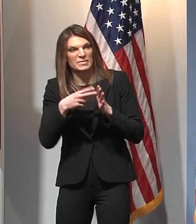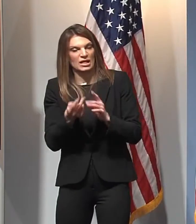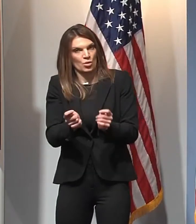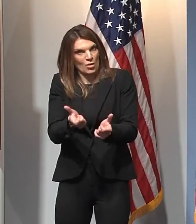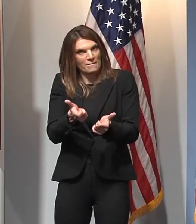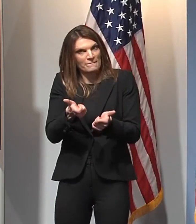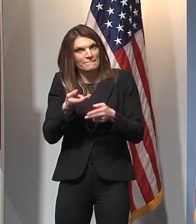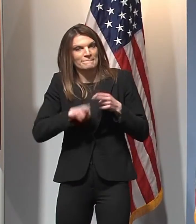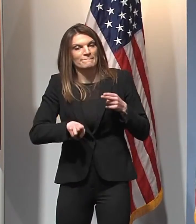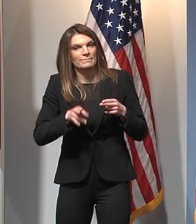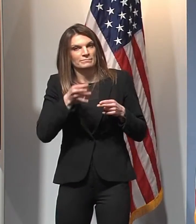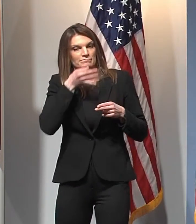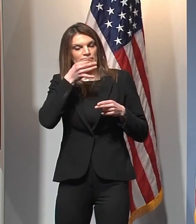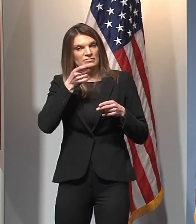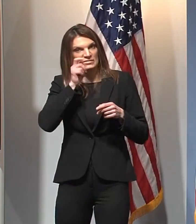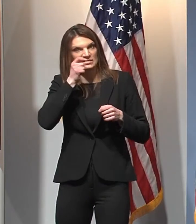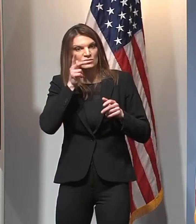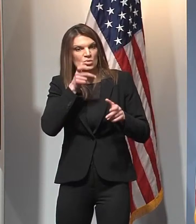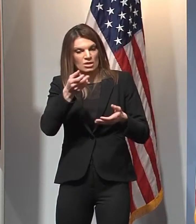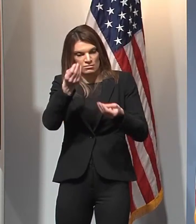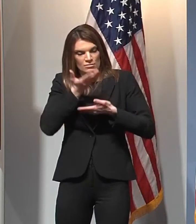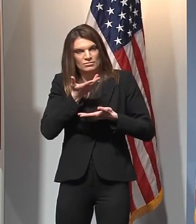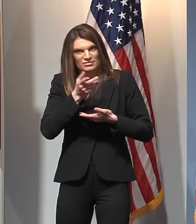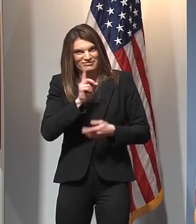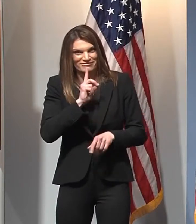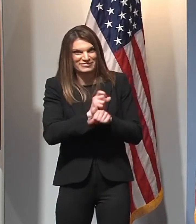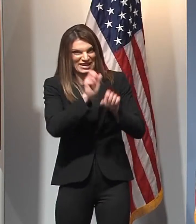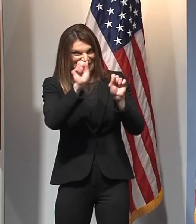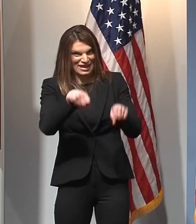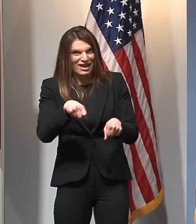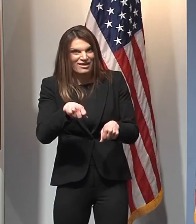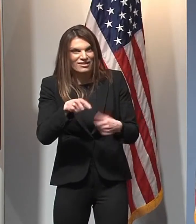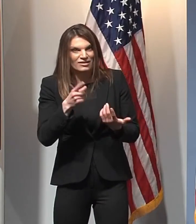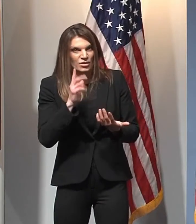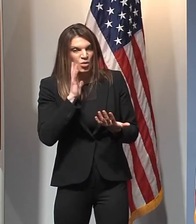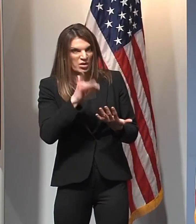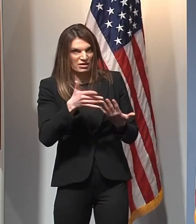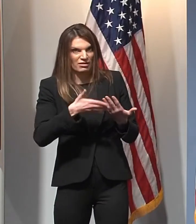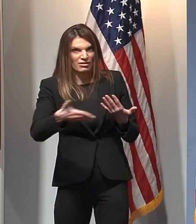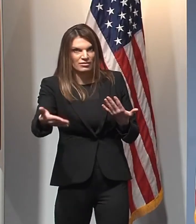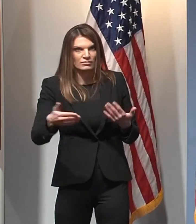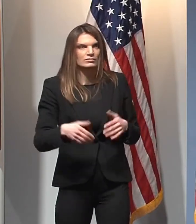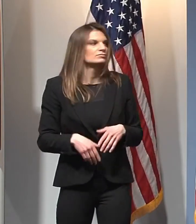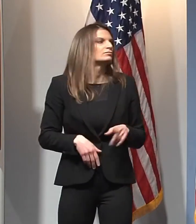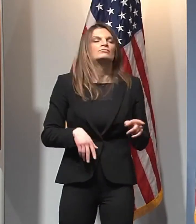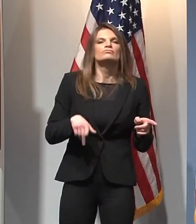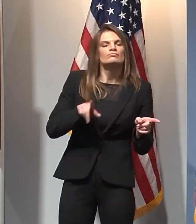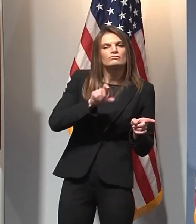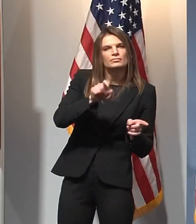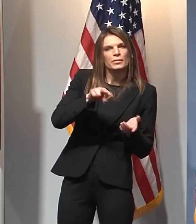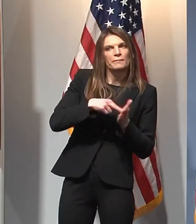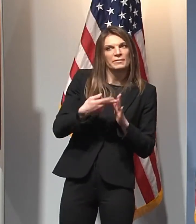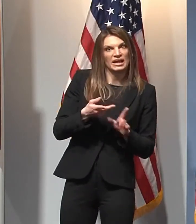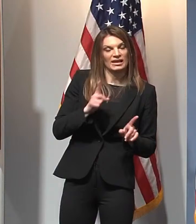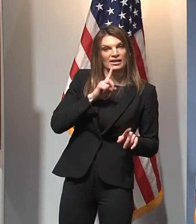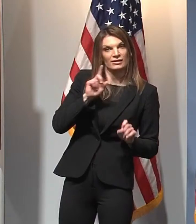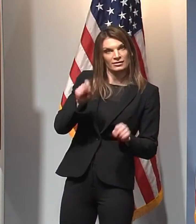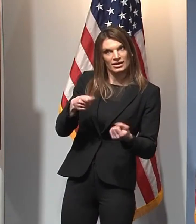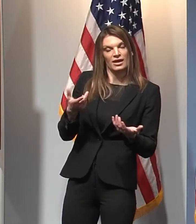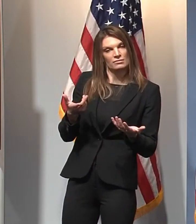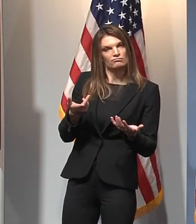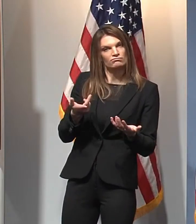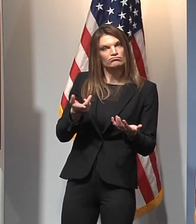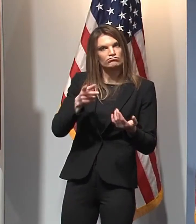tests, and is it feasible to actually pull this off, and how long will it take? It's feasible. We need to have the